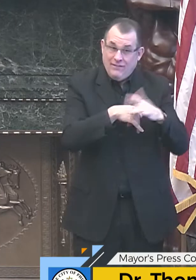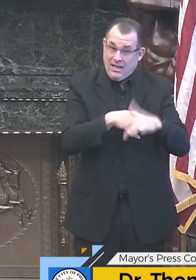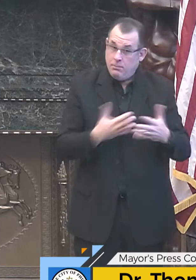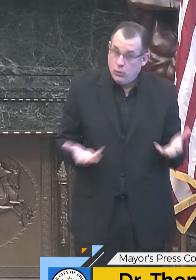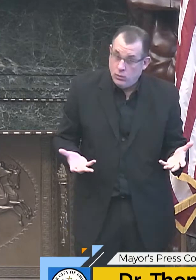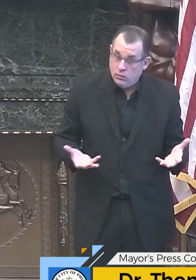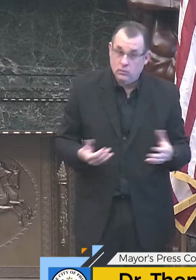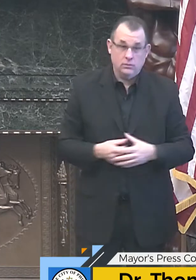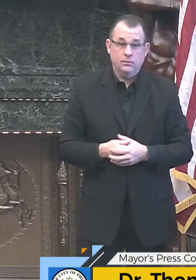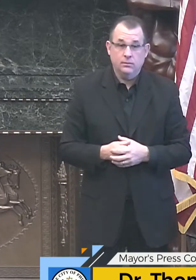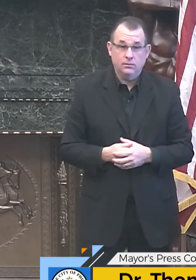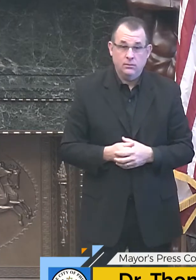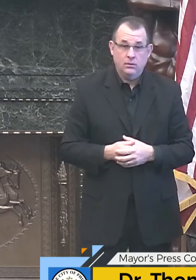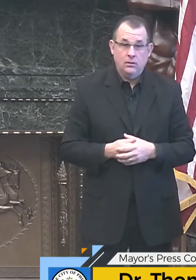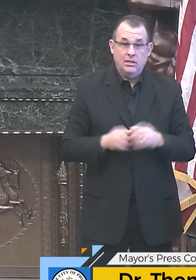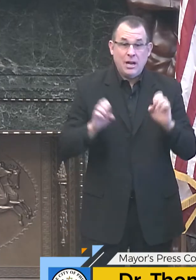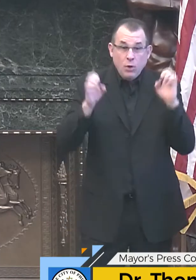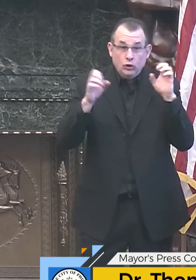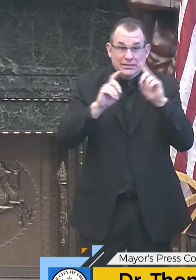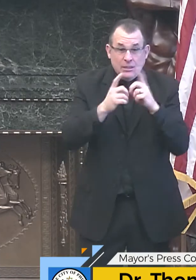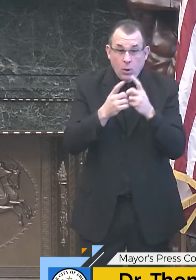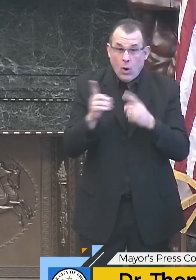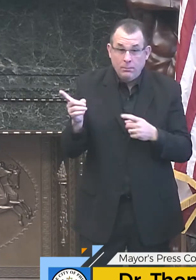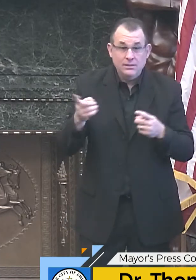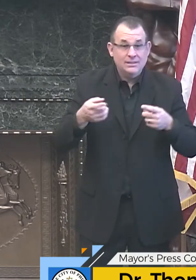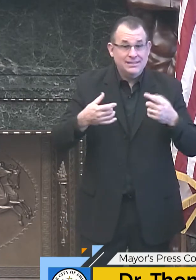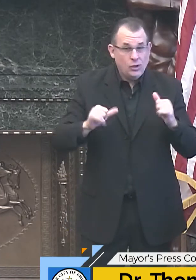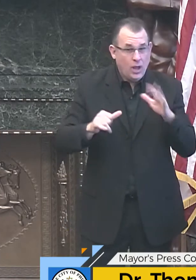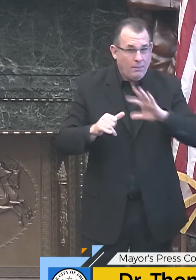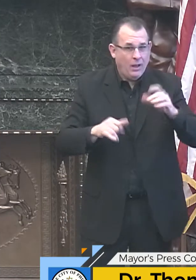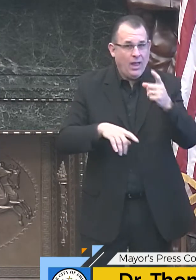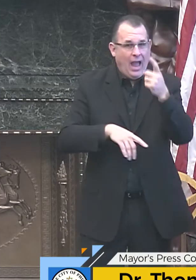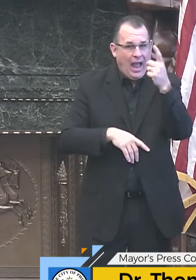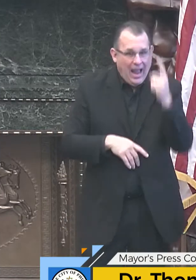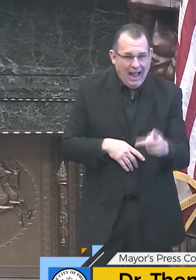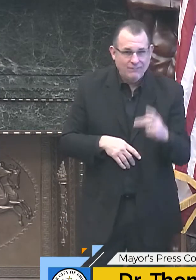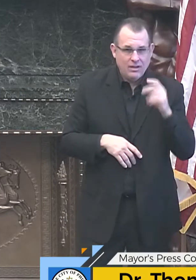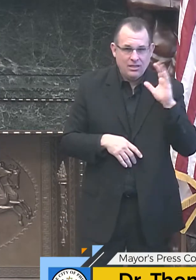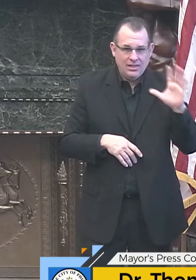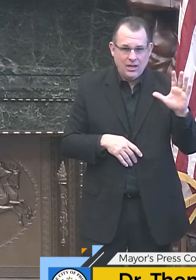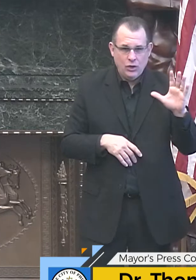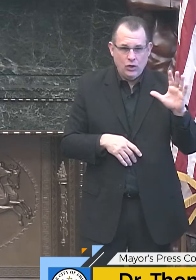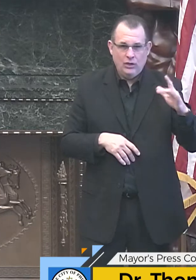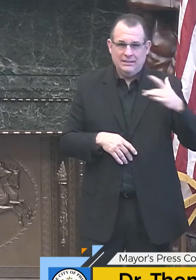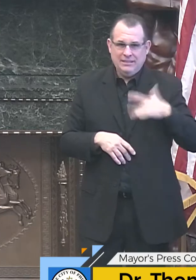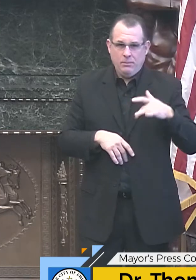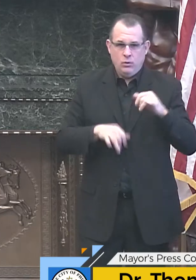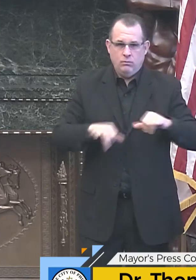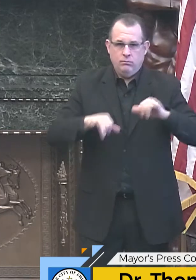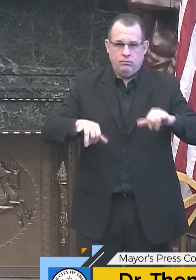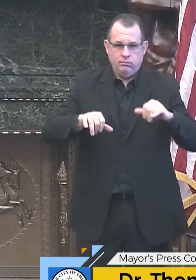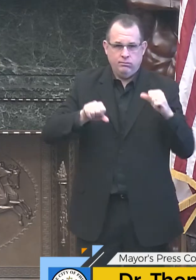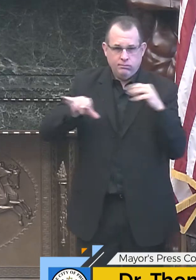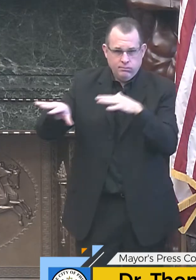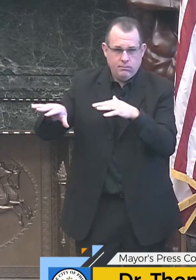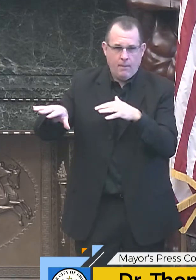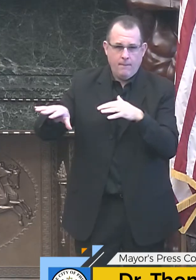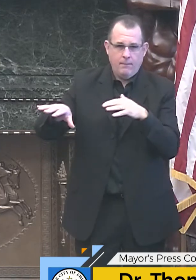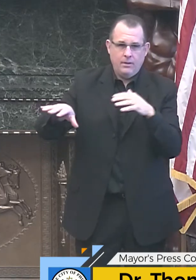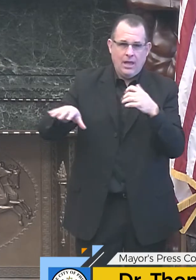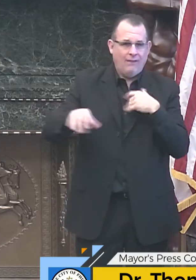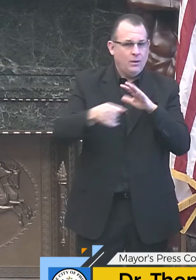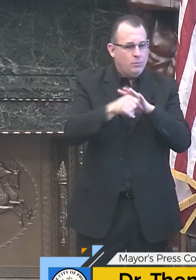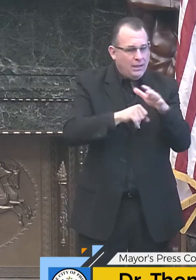capacity. And our emergency departments still are about half of their normal volume, so there's plenty of capacity in the hospital emergency